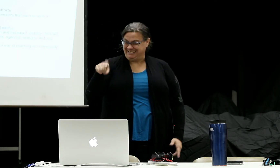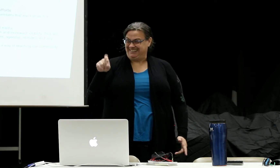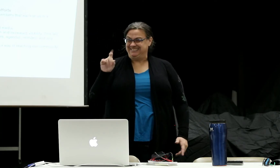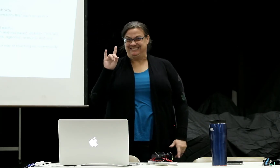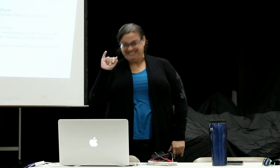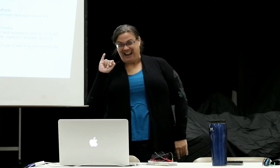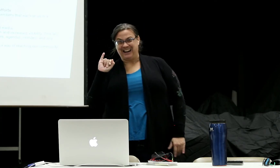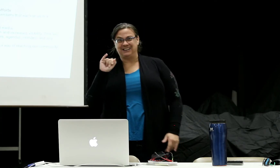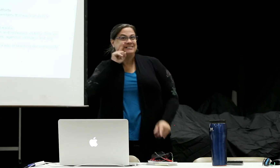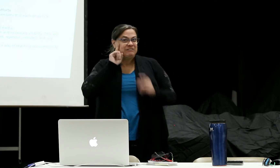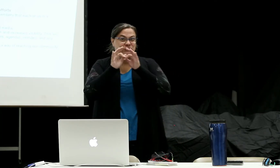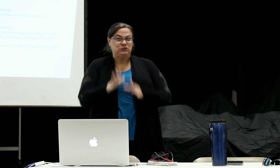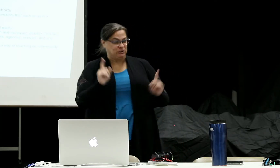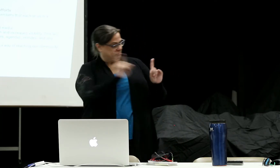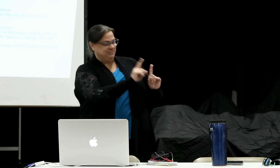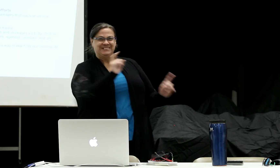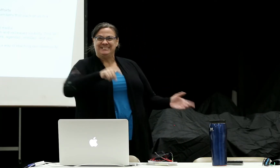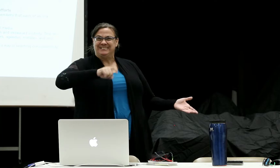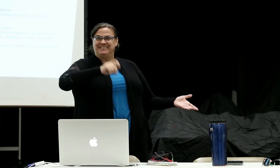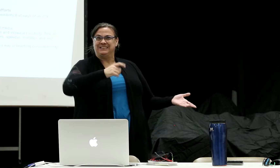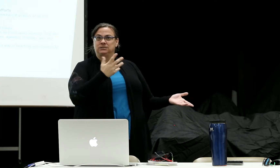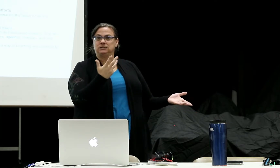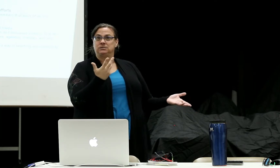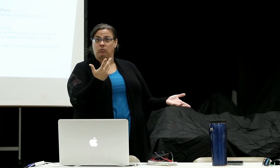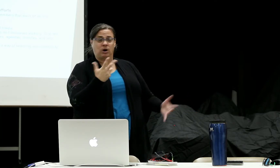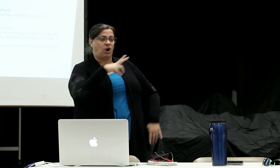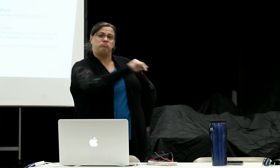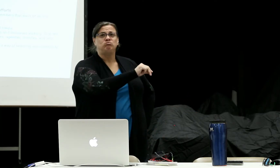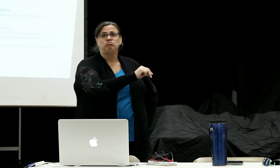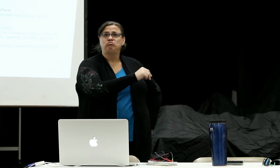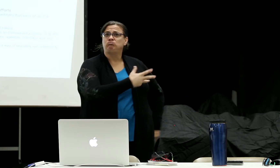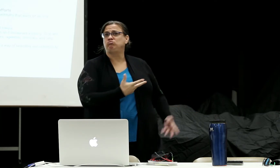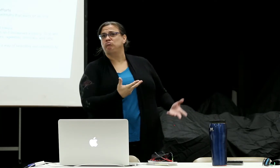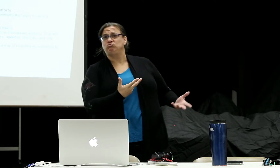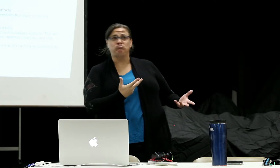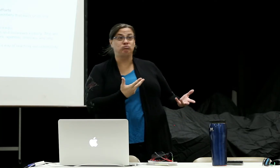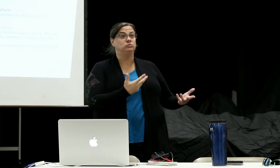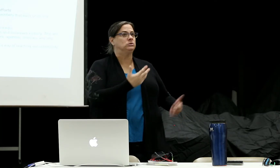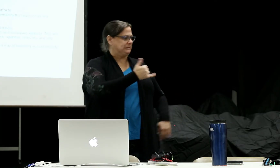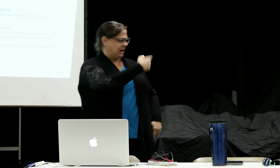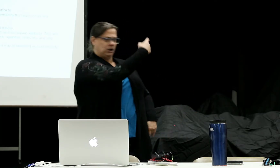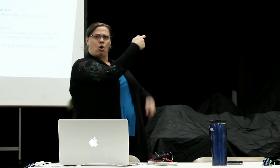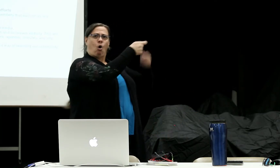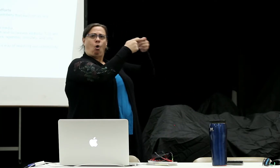VRI services. But there are some who even need deaf interpreters.